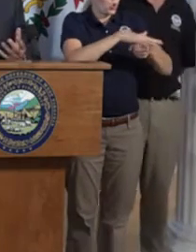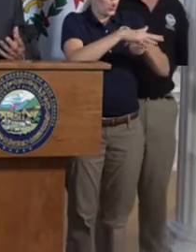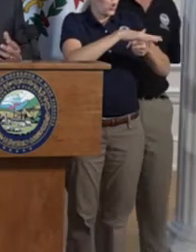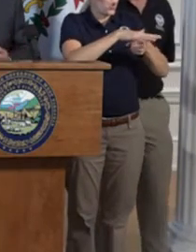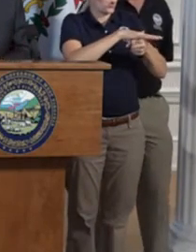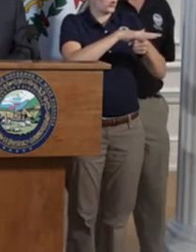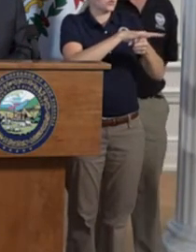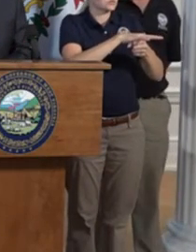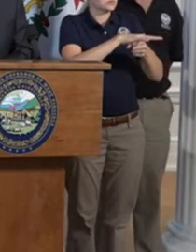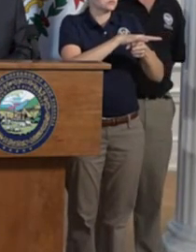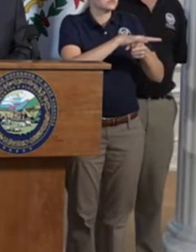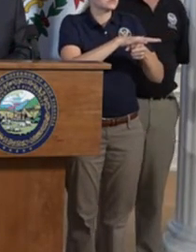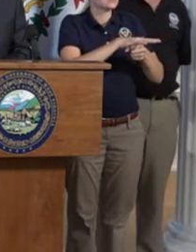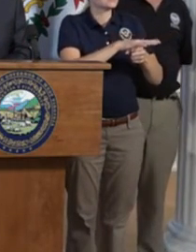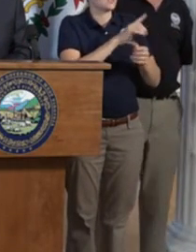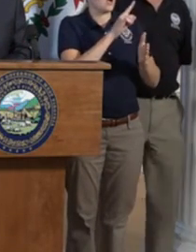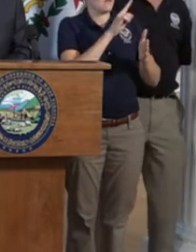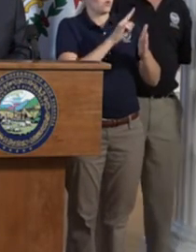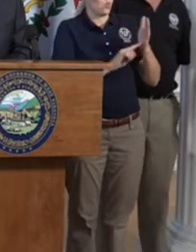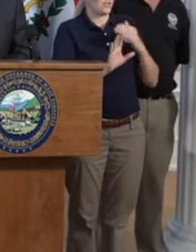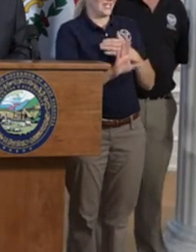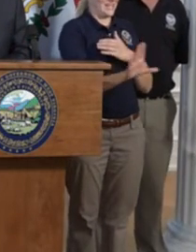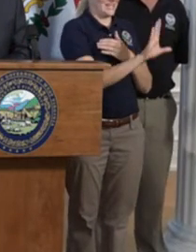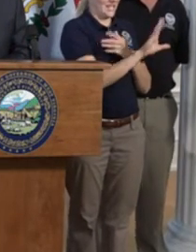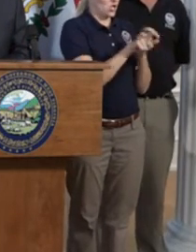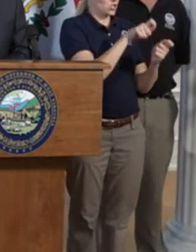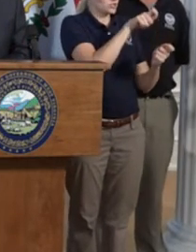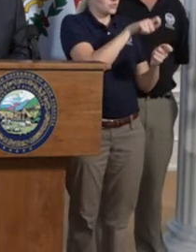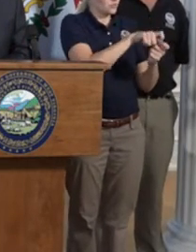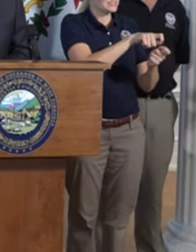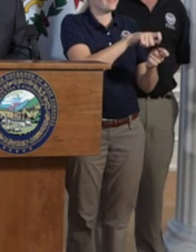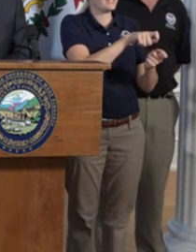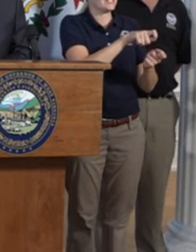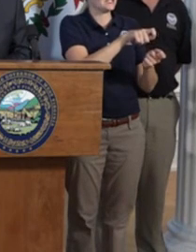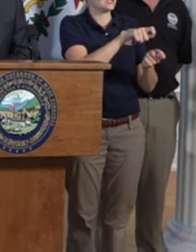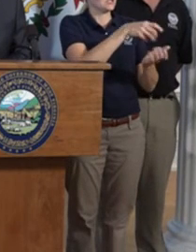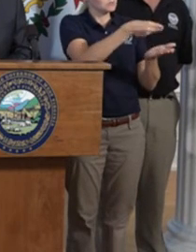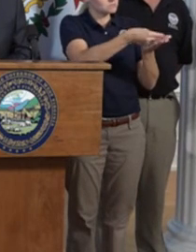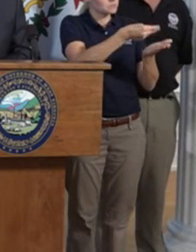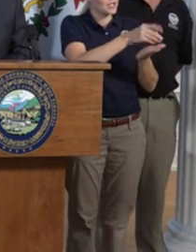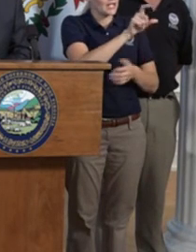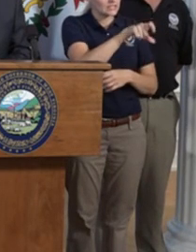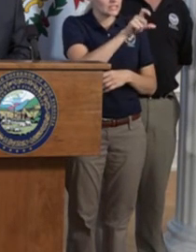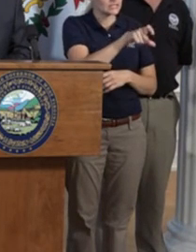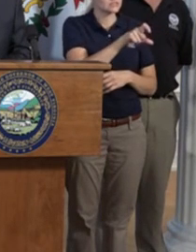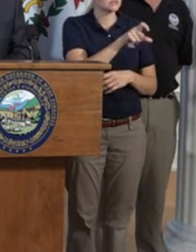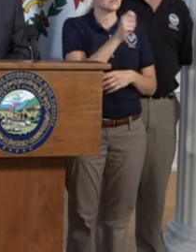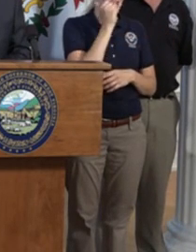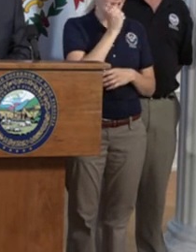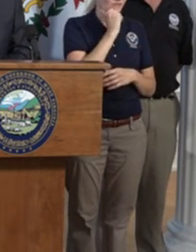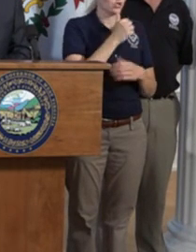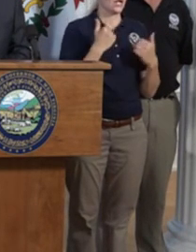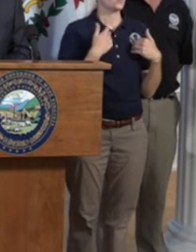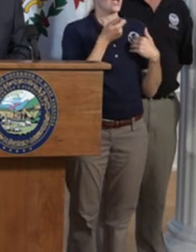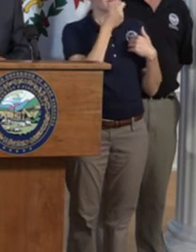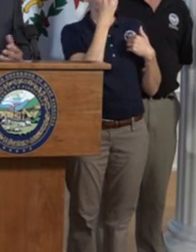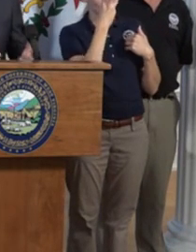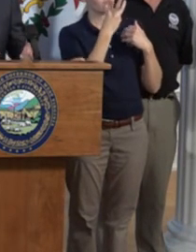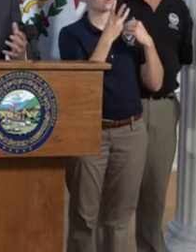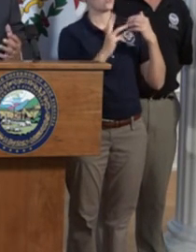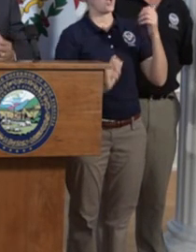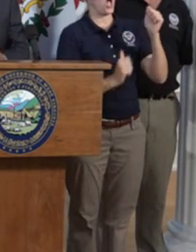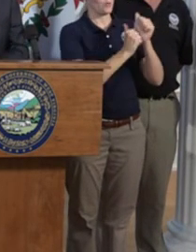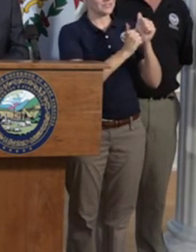on what losses or what expenses they may have. So we continue every day and getting several updates a day on